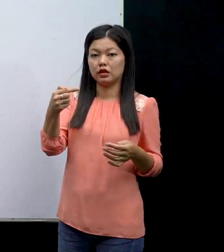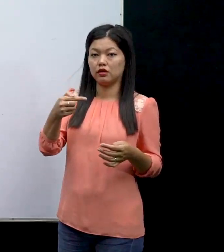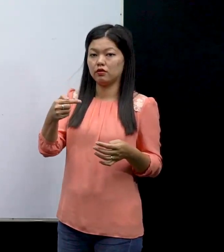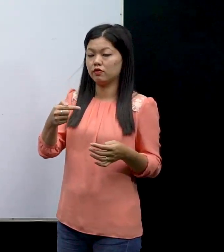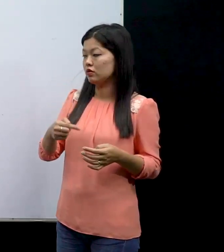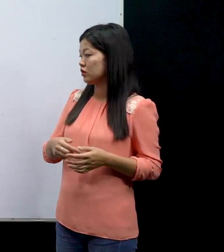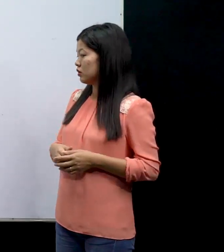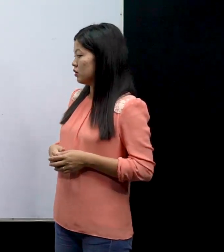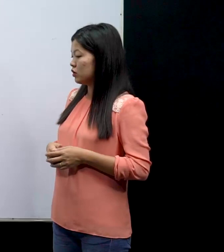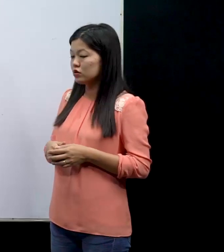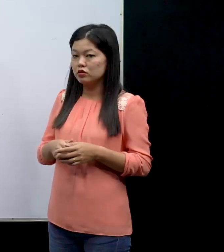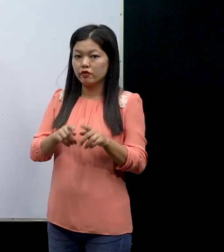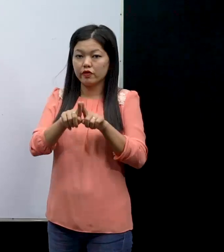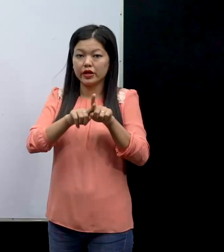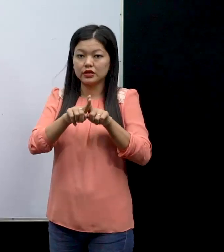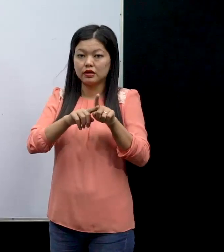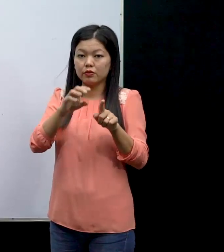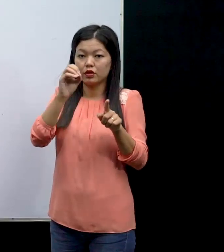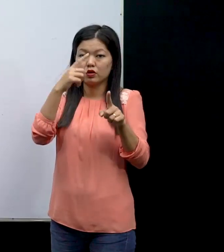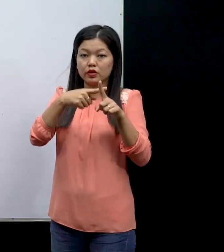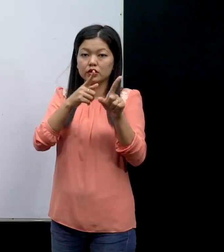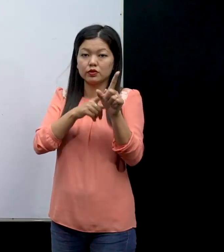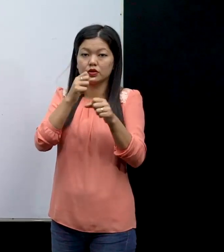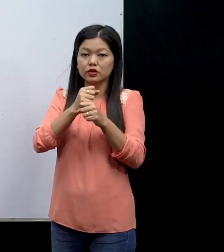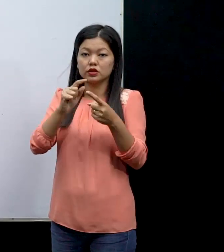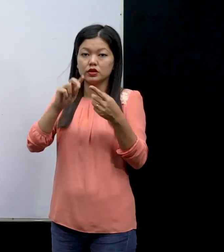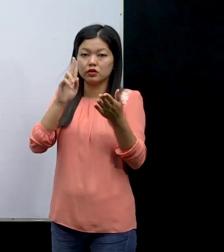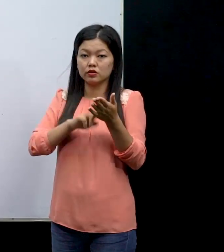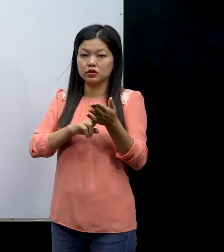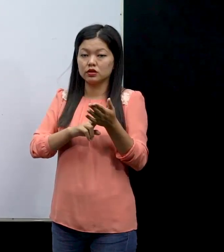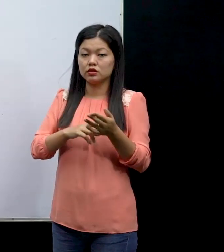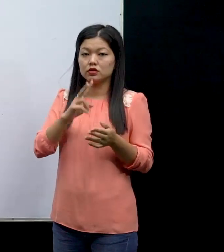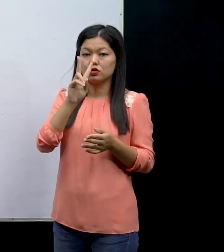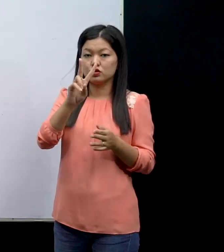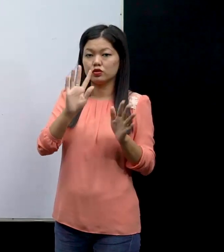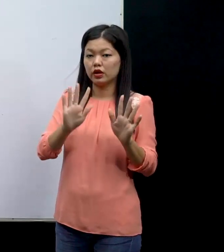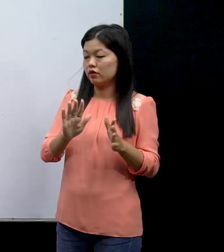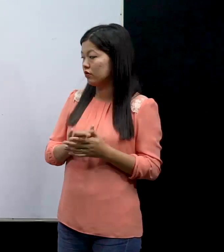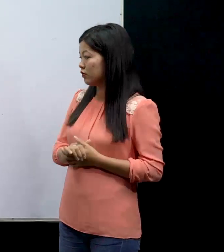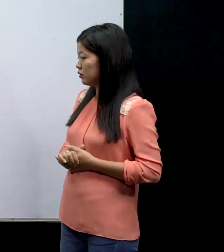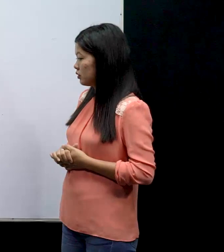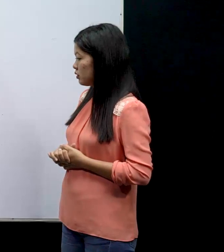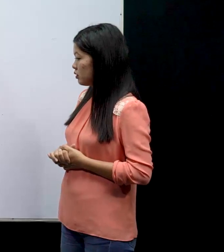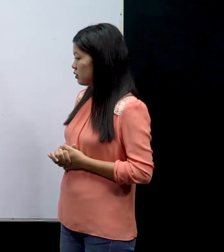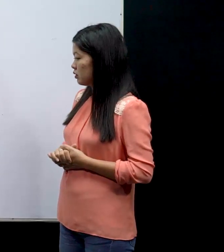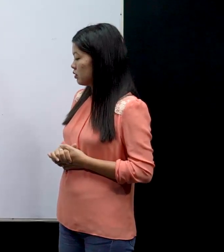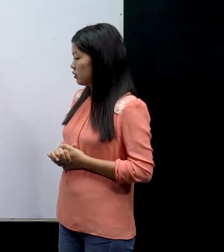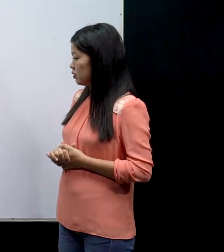let's take oxygen has 2 valency, clear, oxygen has 2 valency, so now for